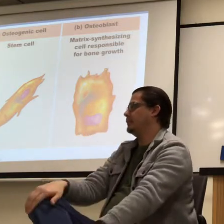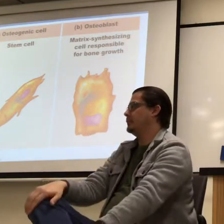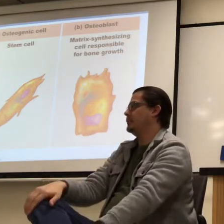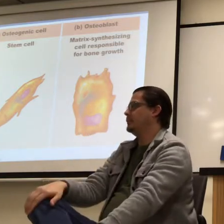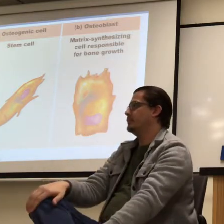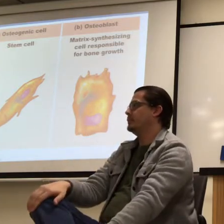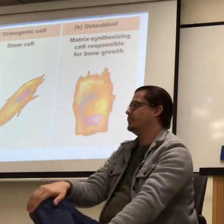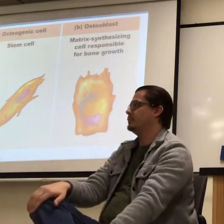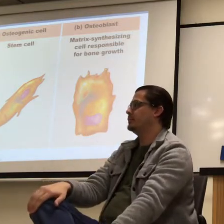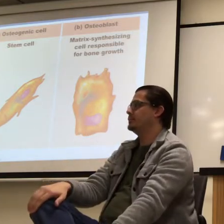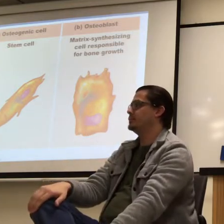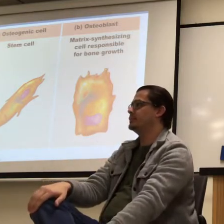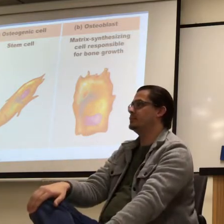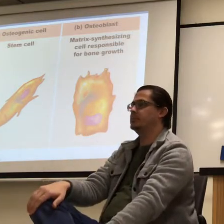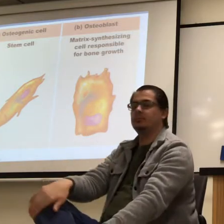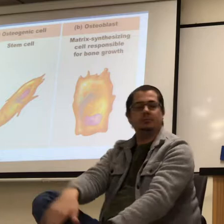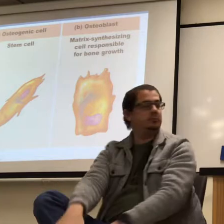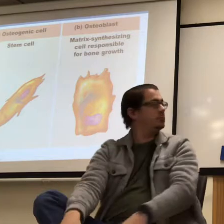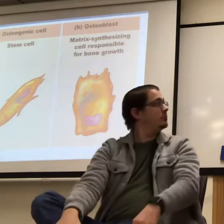aka